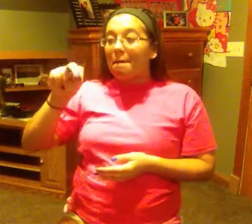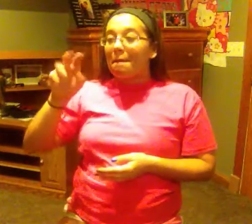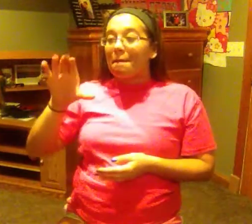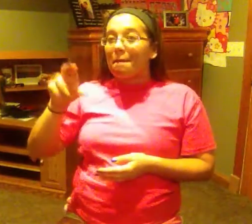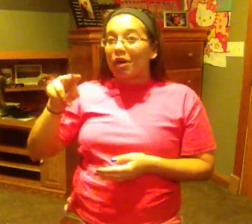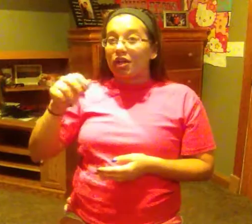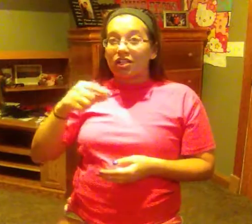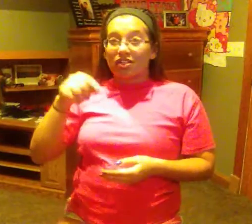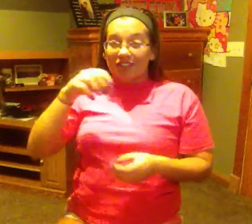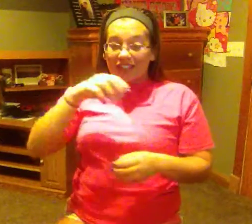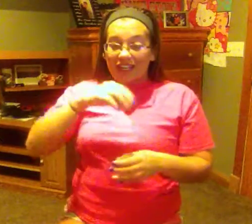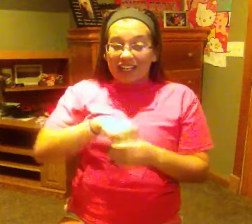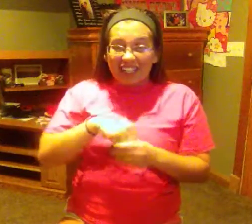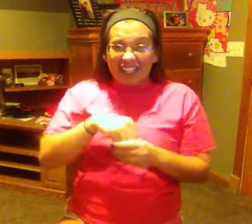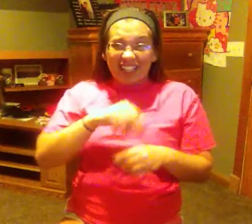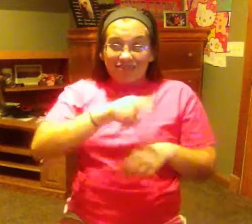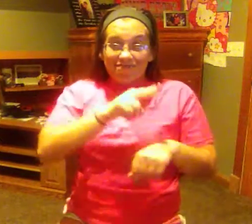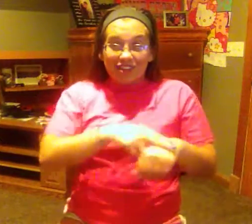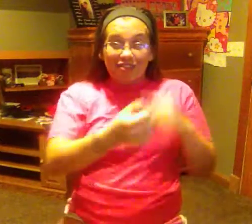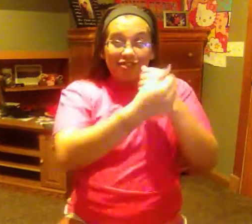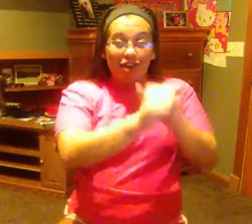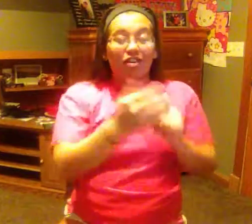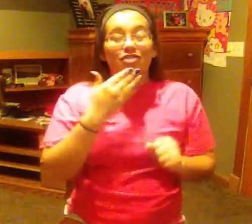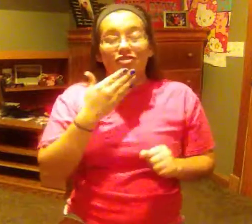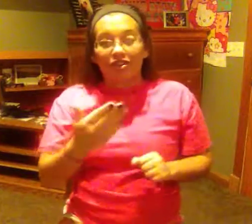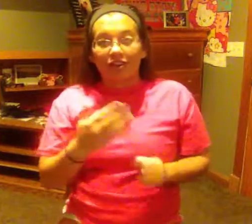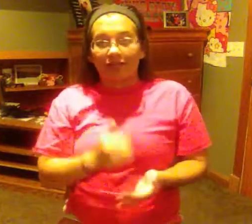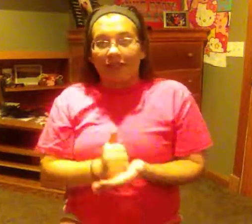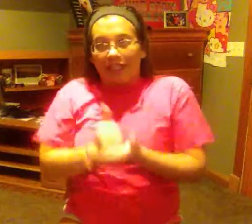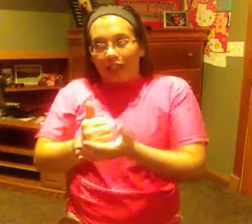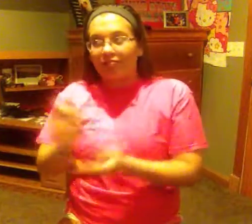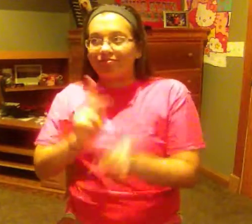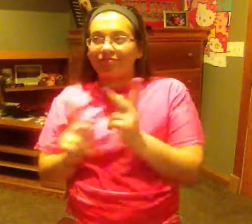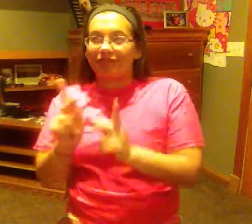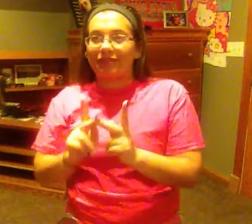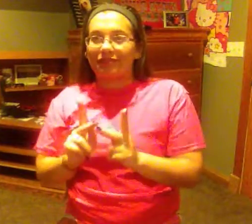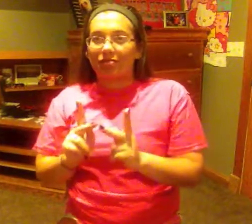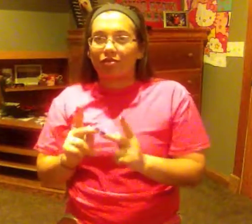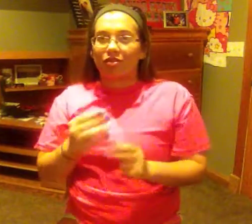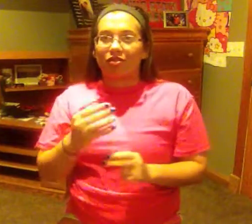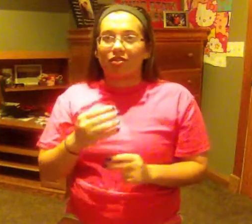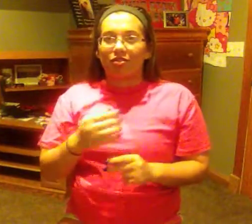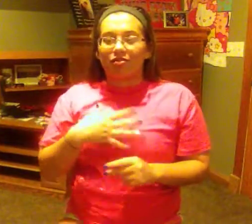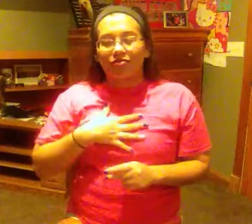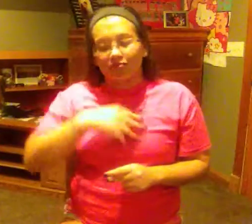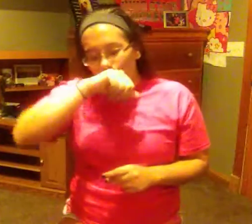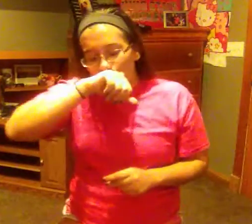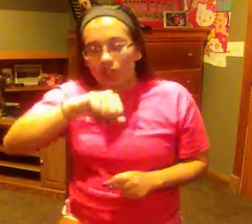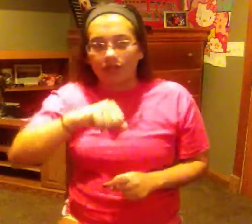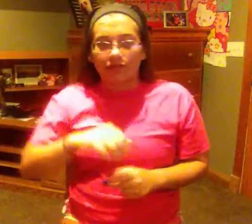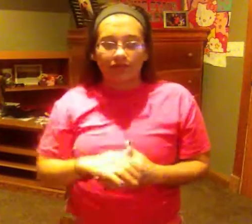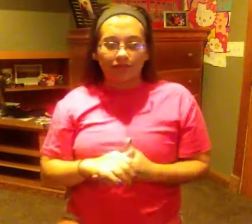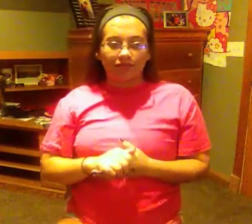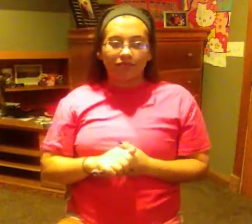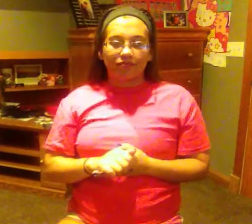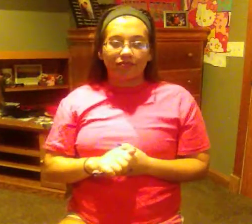much-needed humanitarian aid in faraway places and emergency response to the victims of local disasters. With the experience I've gained